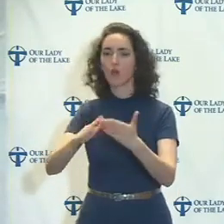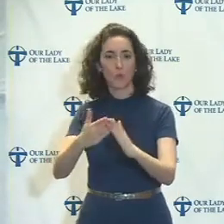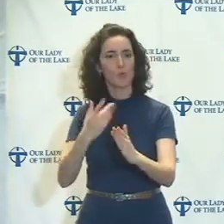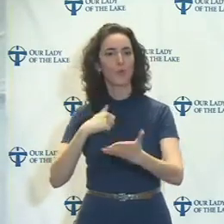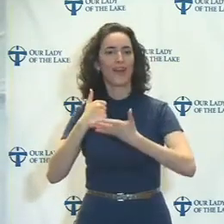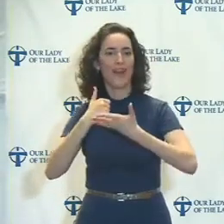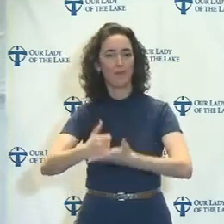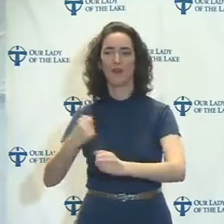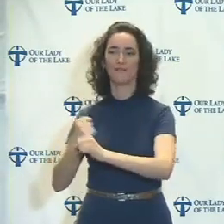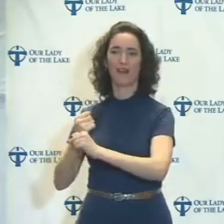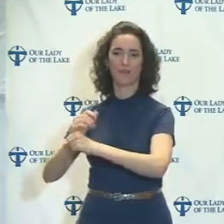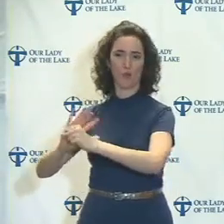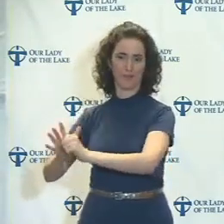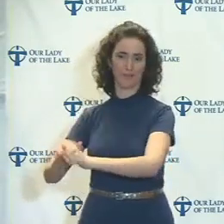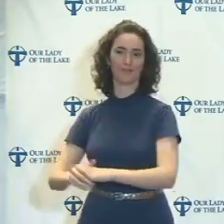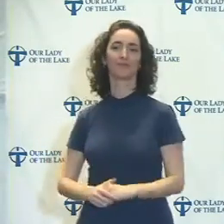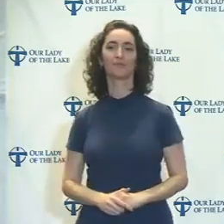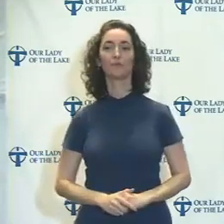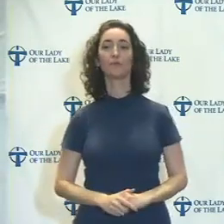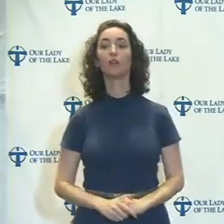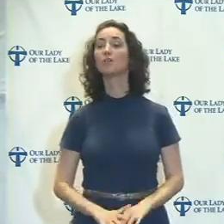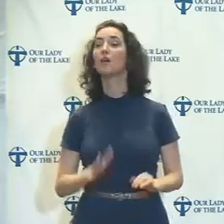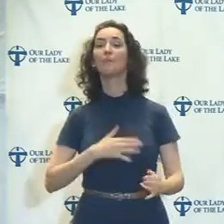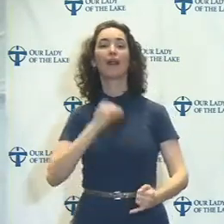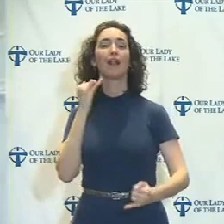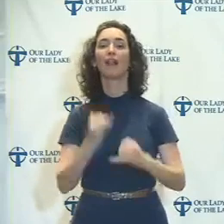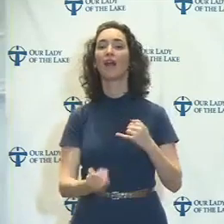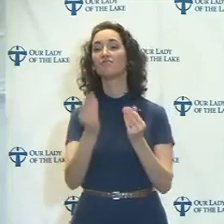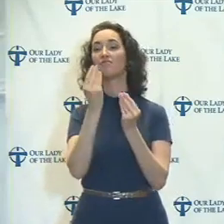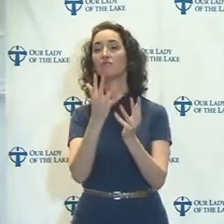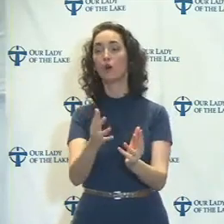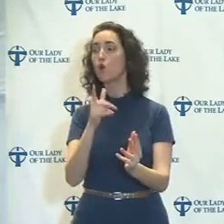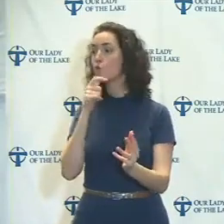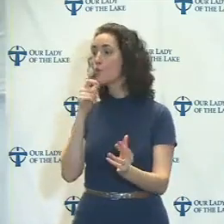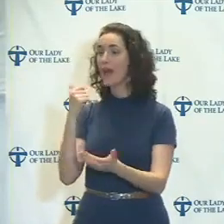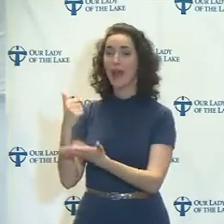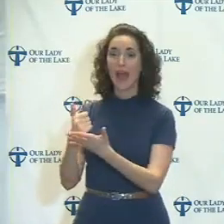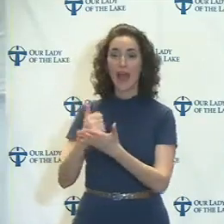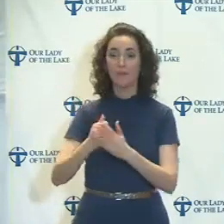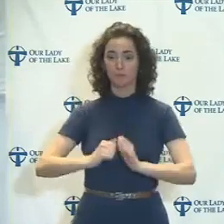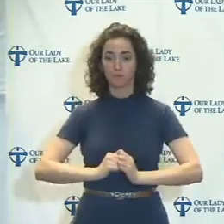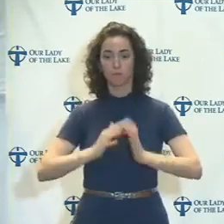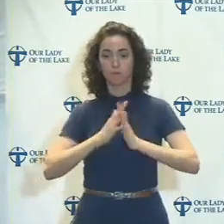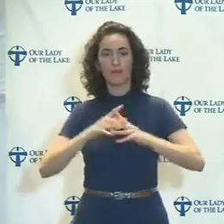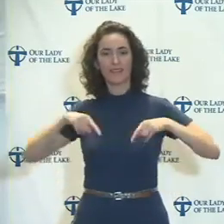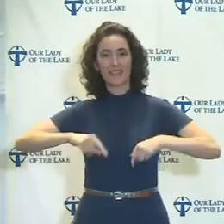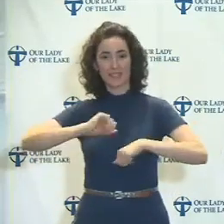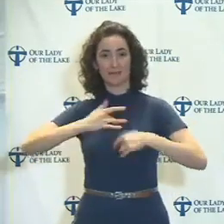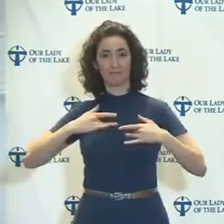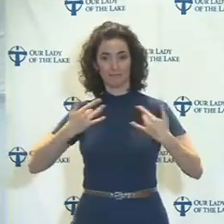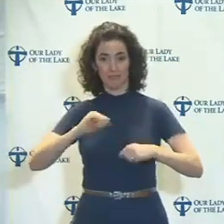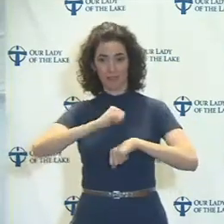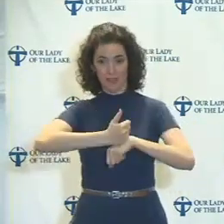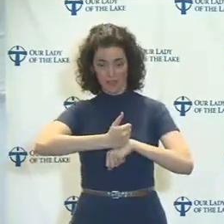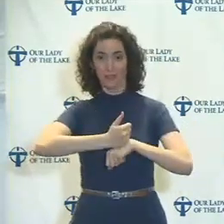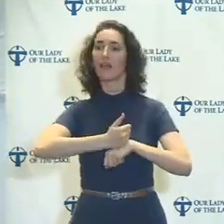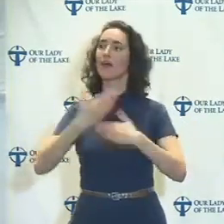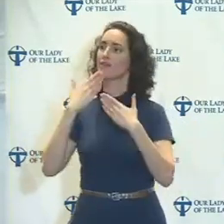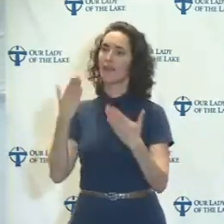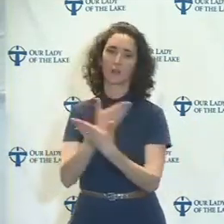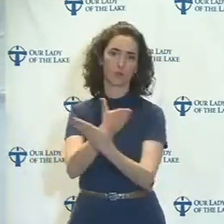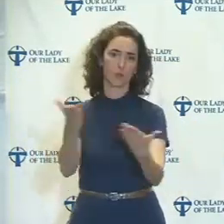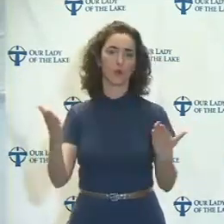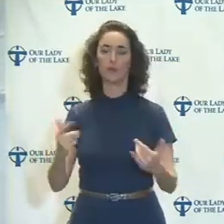conclude by thanking everybody who has made this clinic possible for your ongoing commitment to the COVID battle. Just know